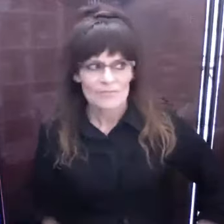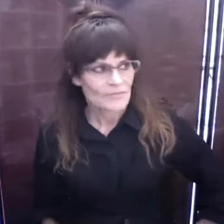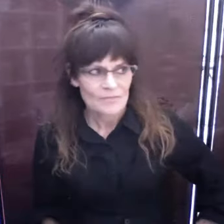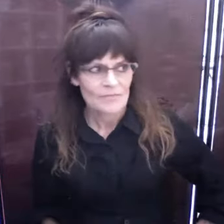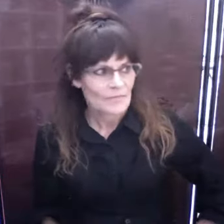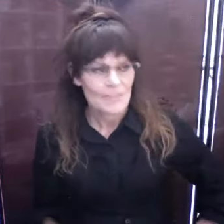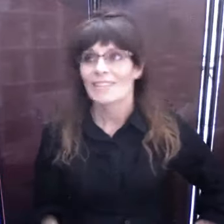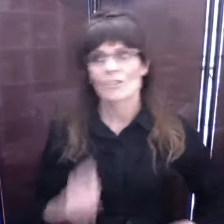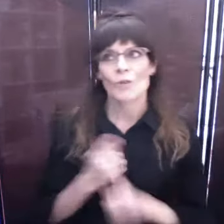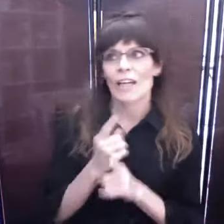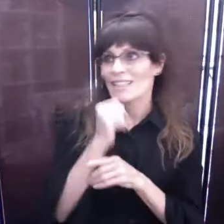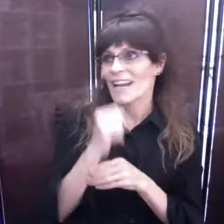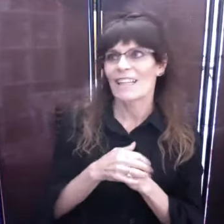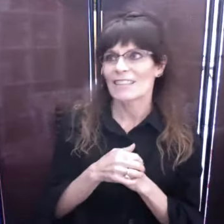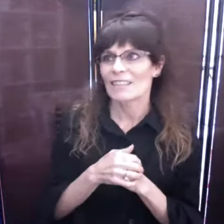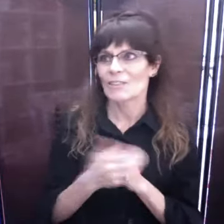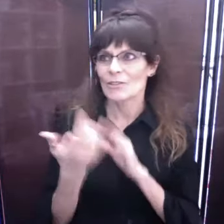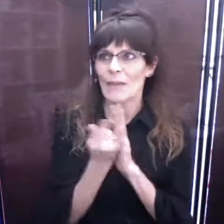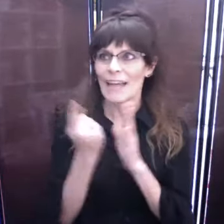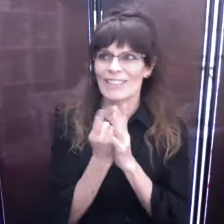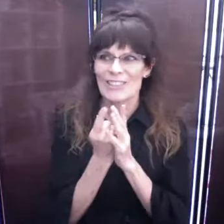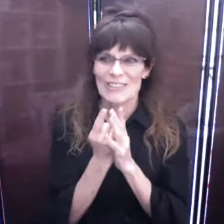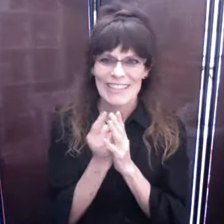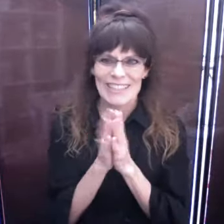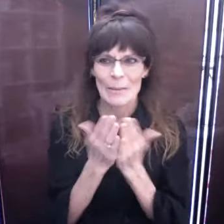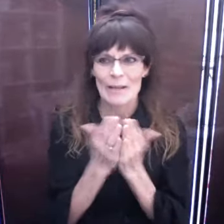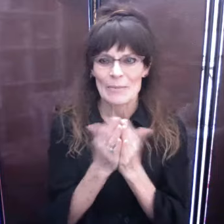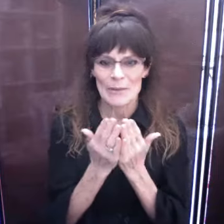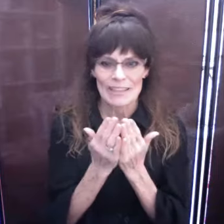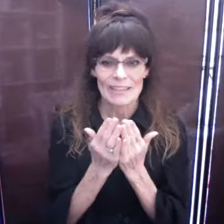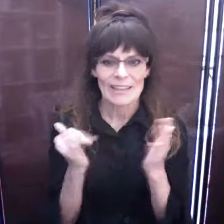that's right. So it's back to the God idea, man. That's what we got, right?